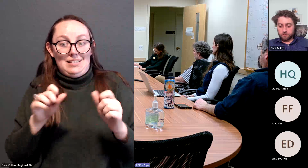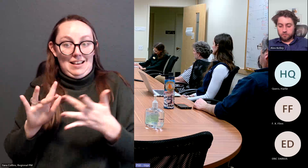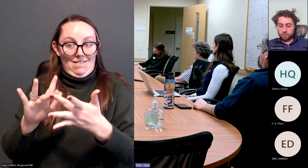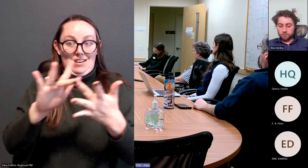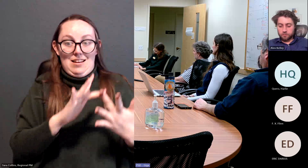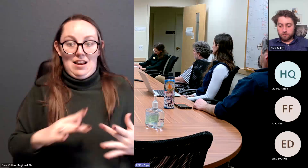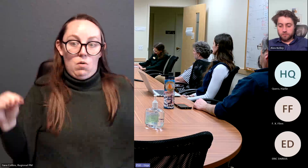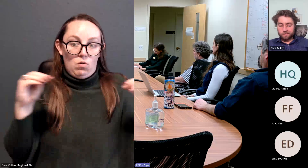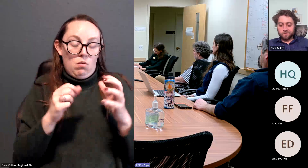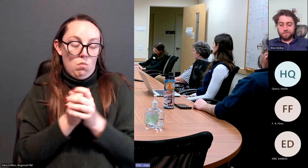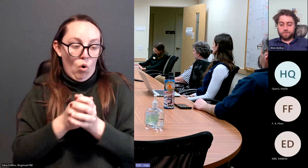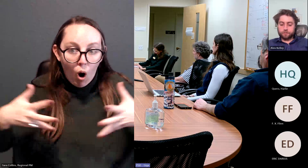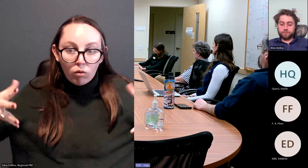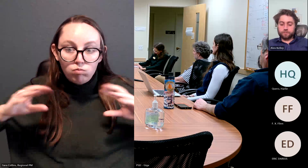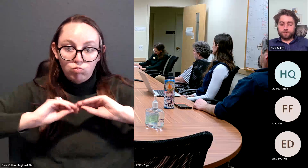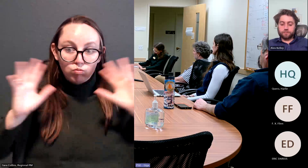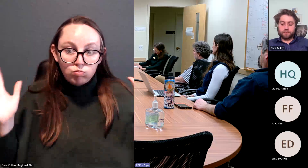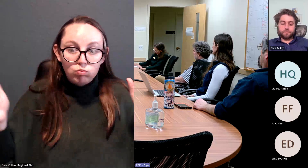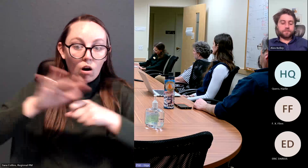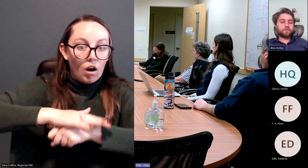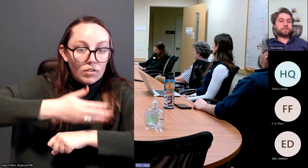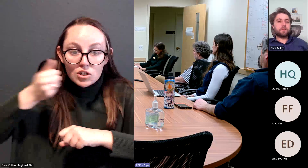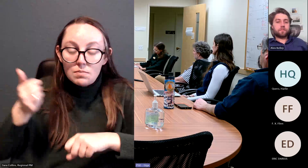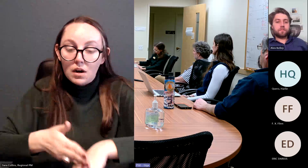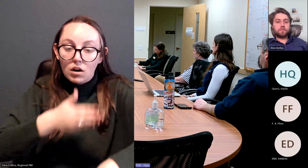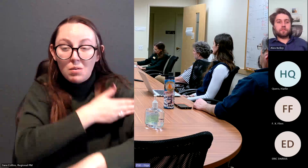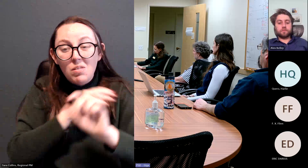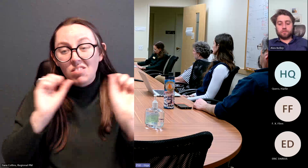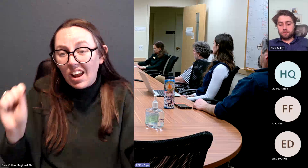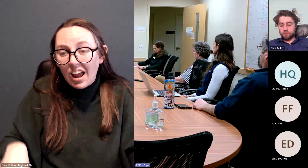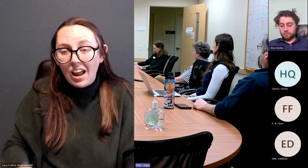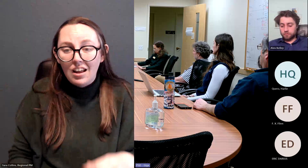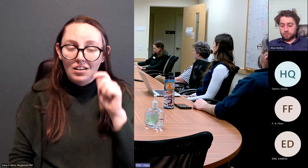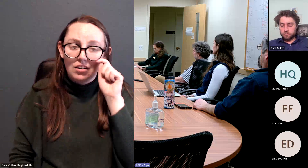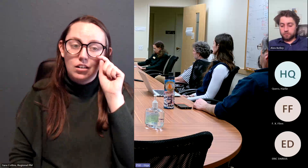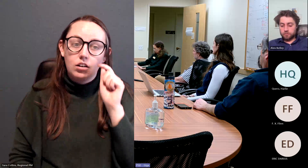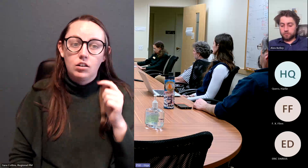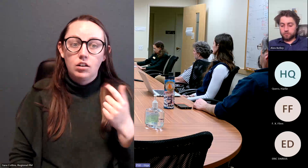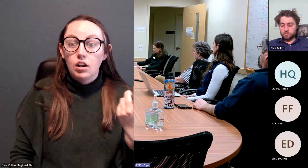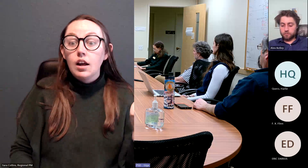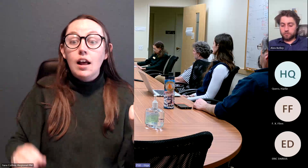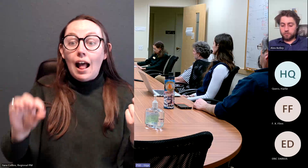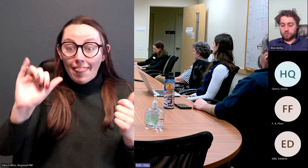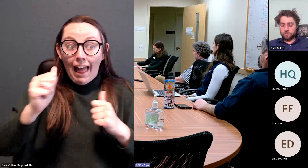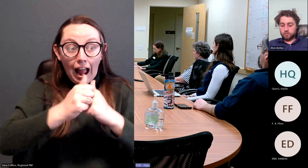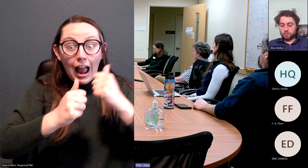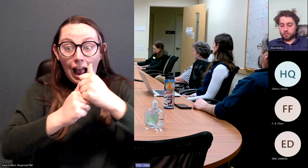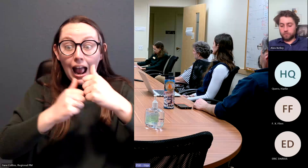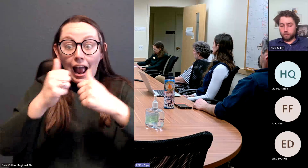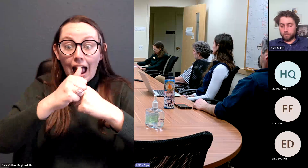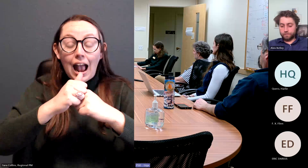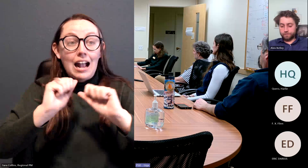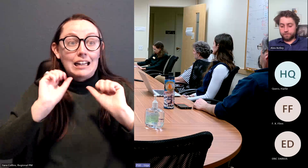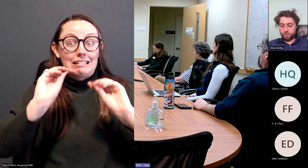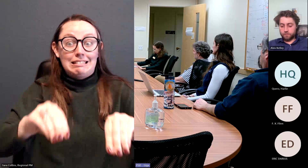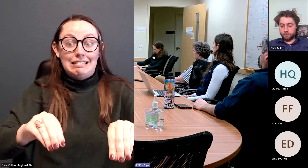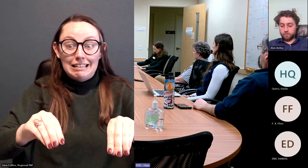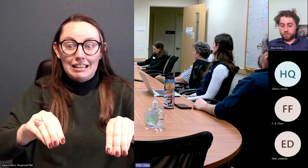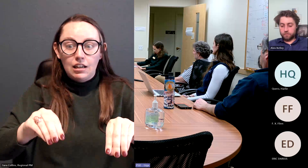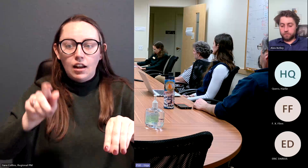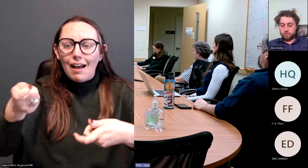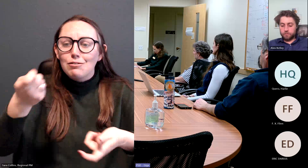is as difficult an issue. That stuff needs to be replaced every 15, 20 years. And so we're talking